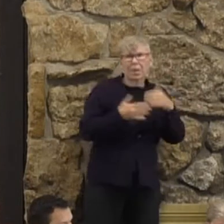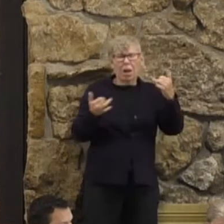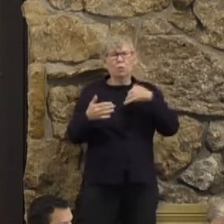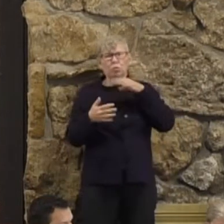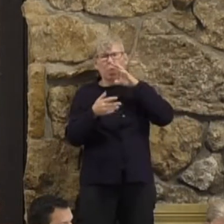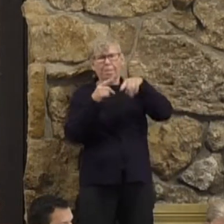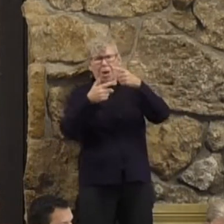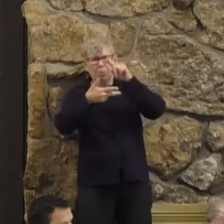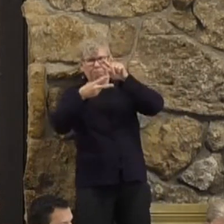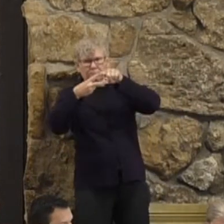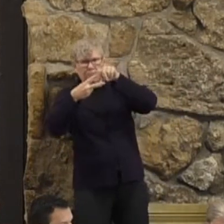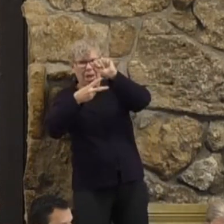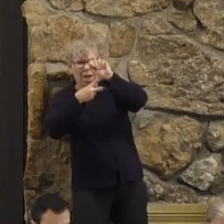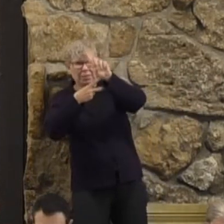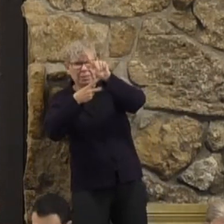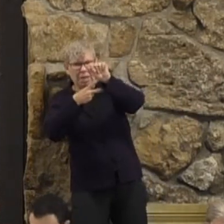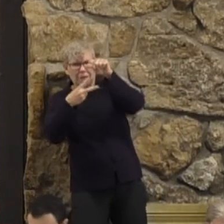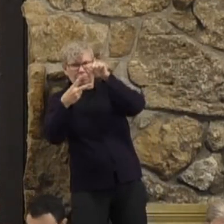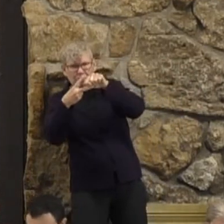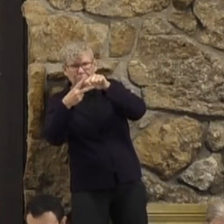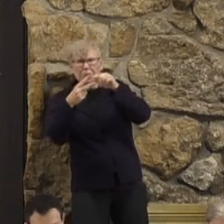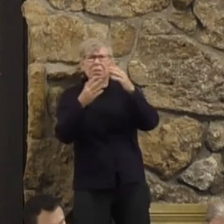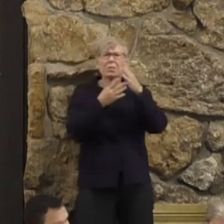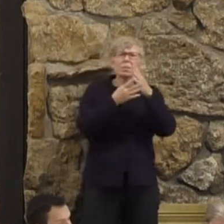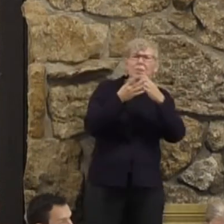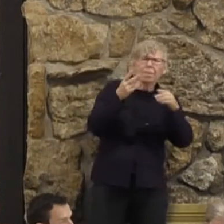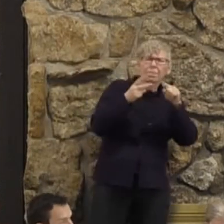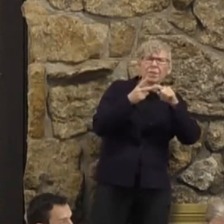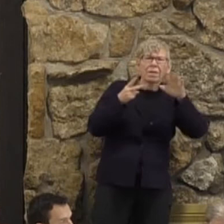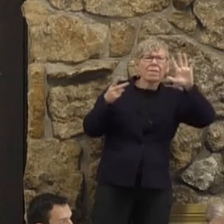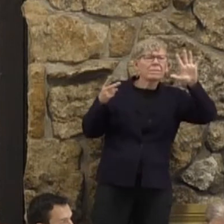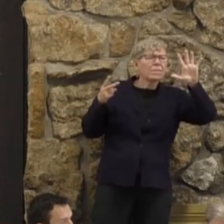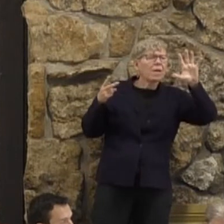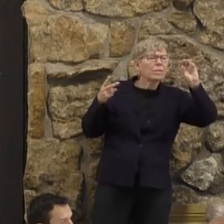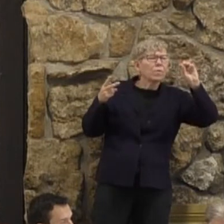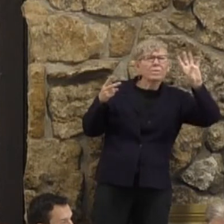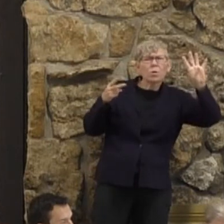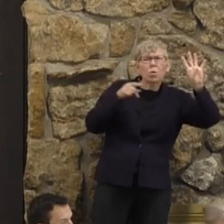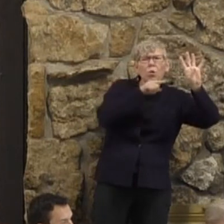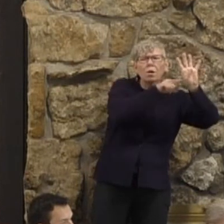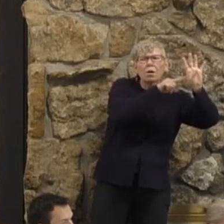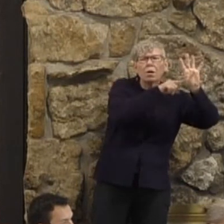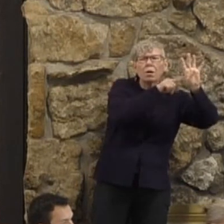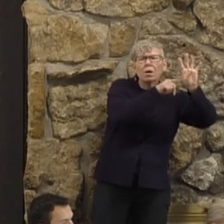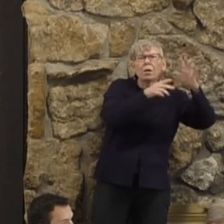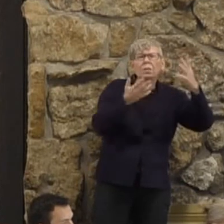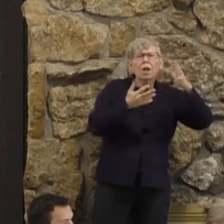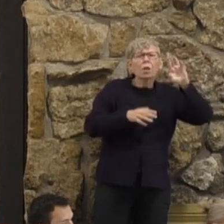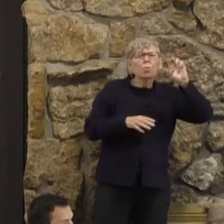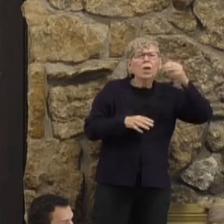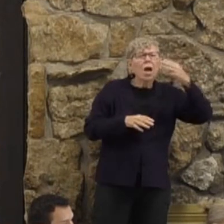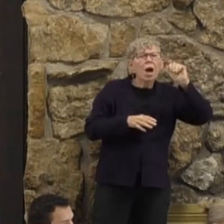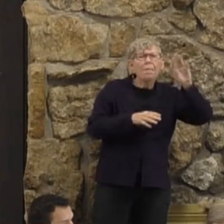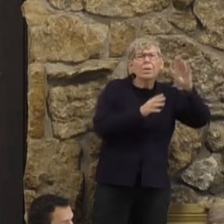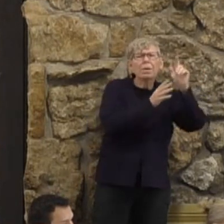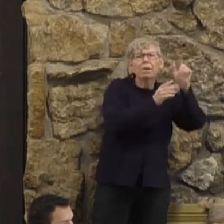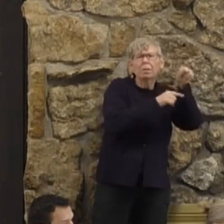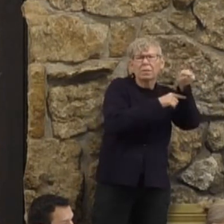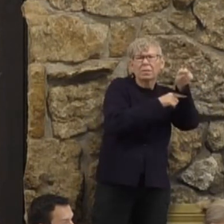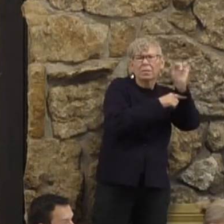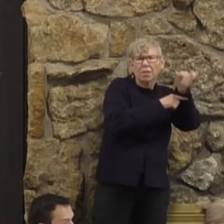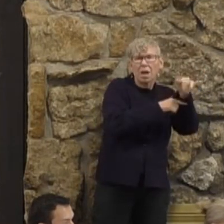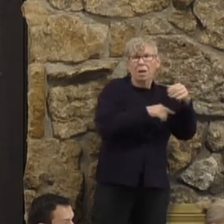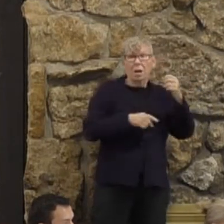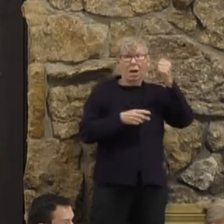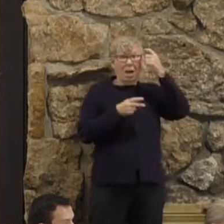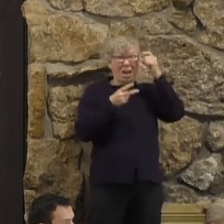the Section 504 predates the ADA by about 10 or 15 years. But at this point, essentially all it does is